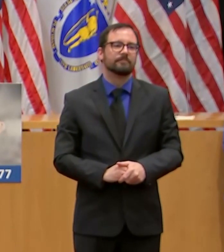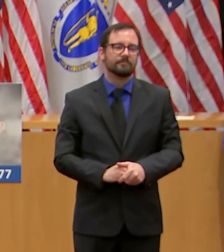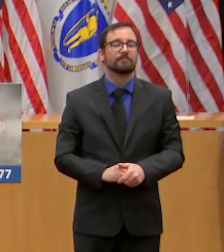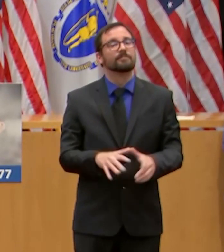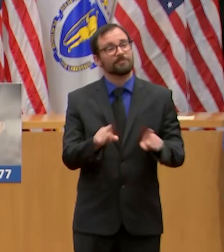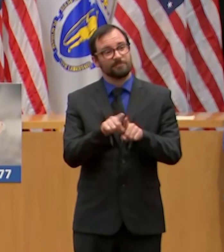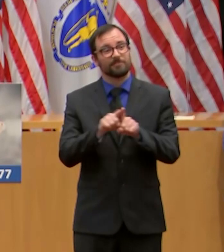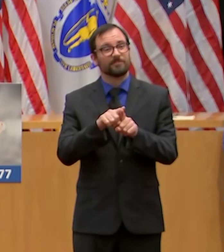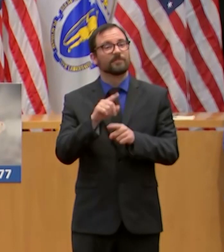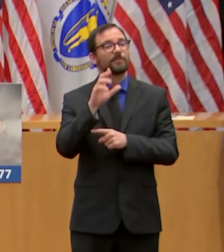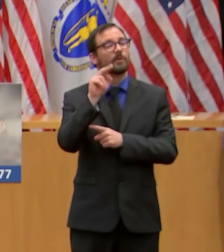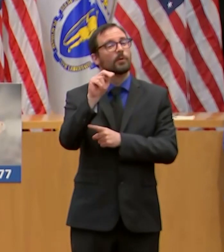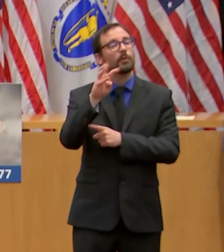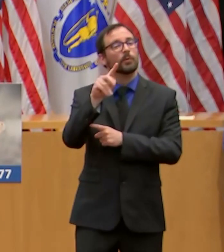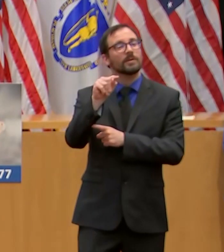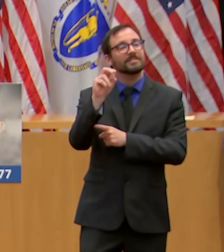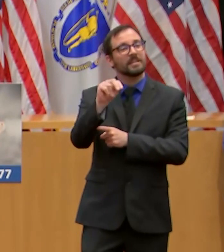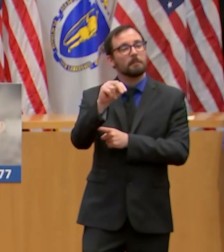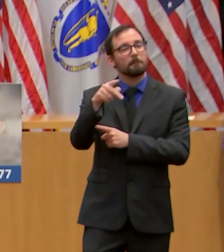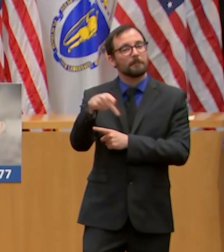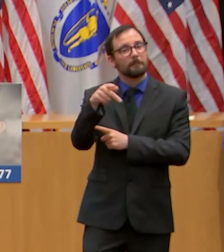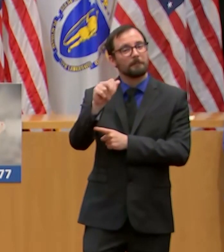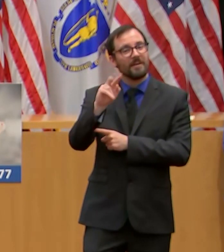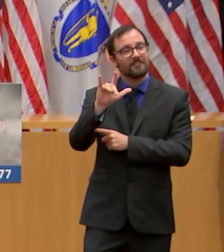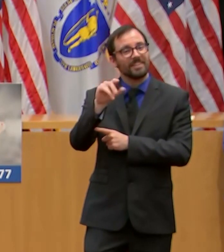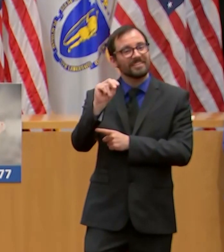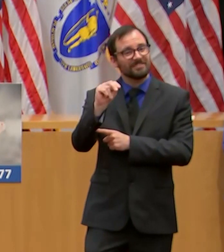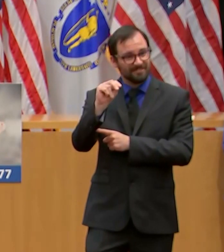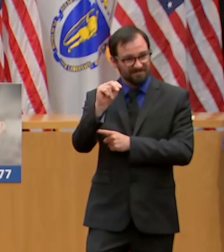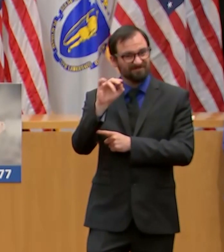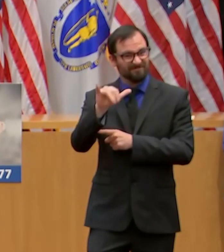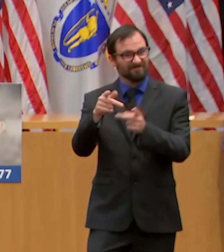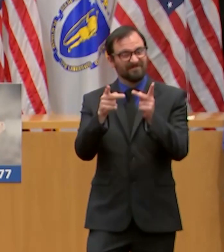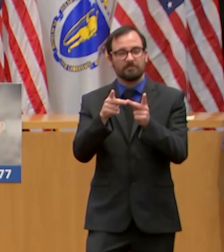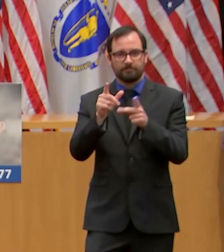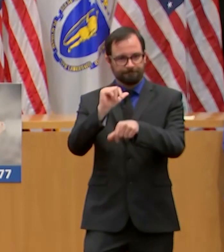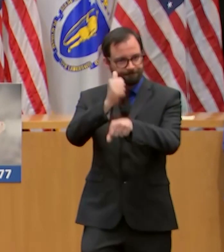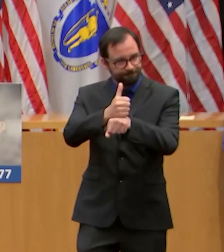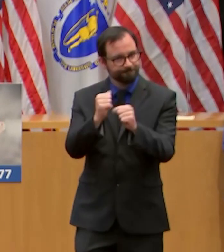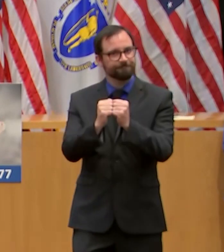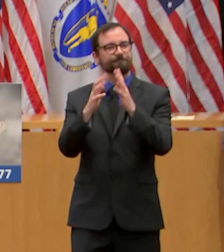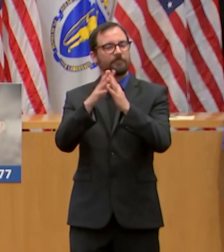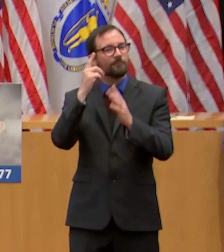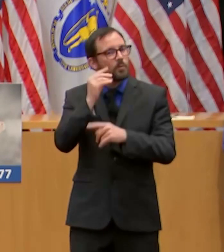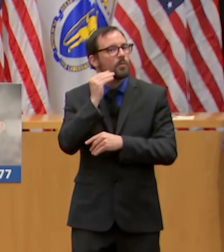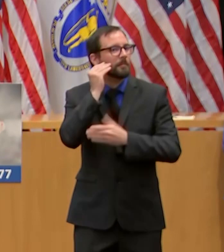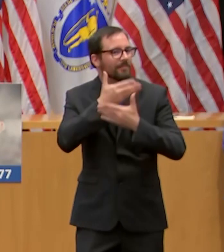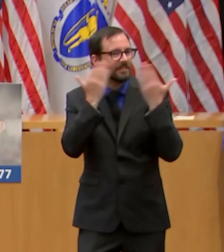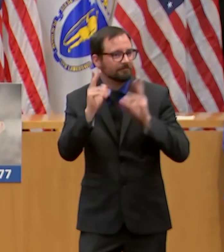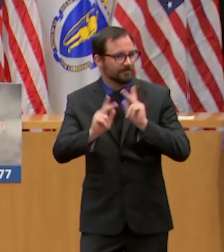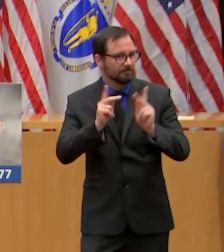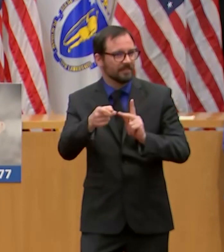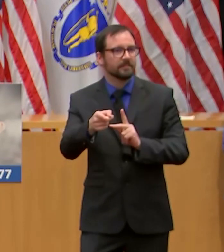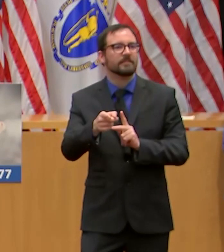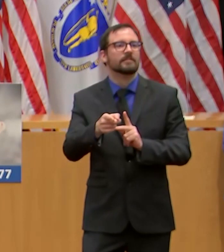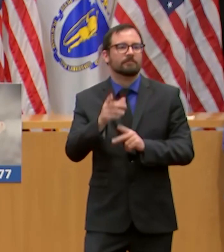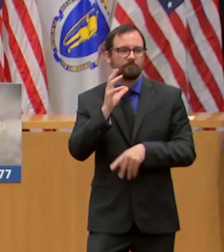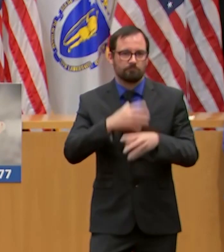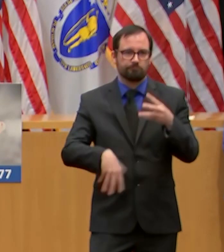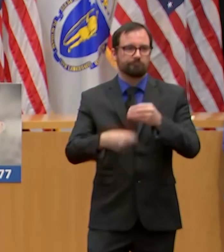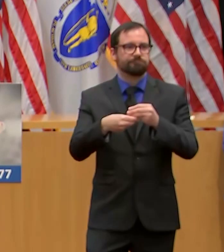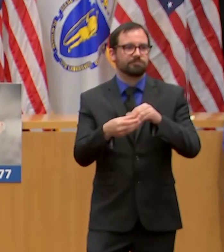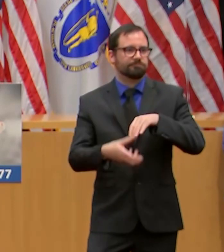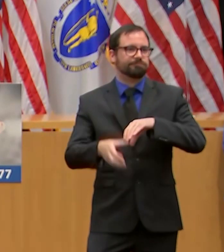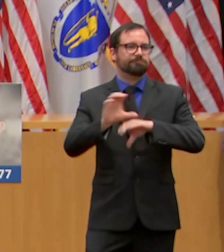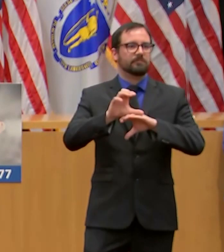Homeless, Boston Medical Center, and the City of Boston, which will also offer another 250 beds to help shelter and